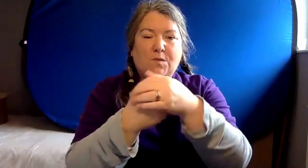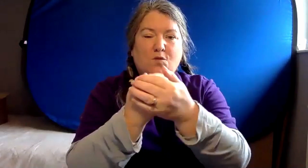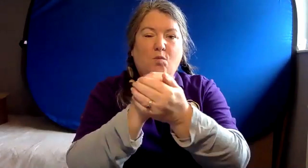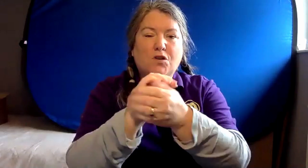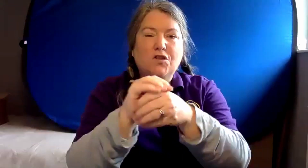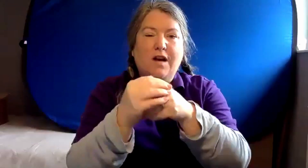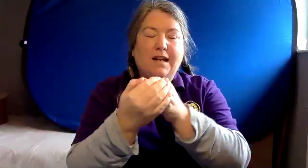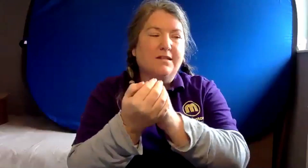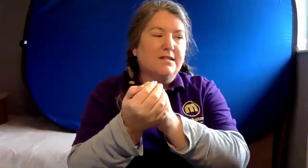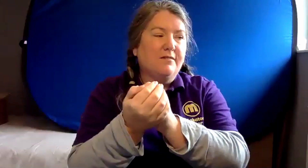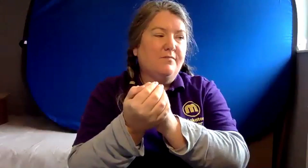To wash your hands.